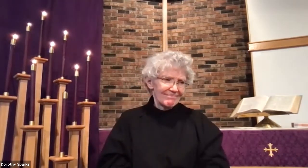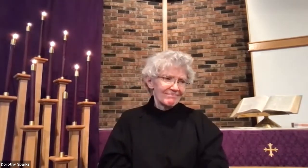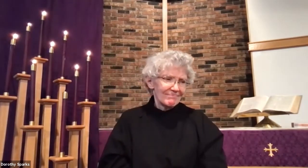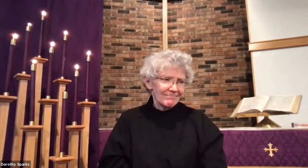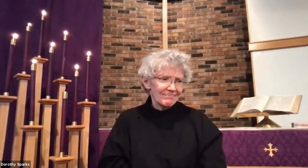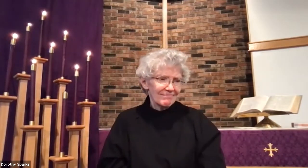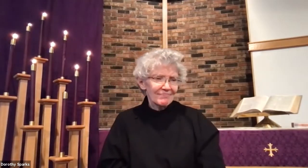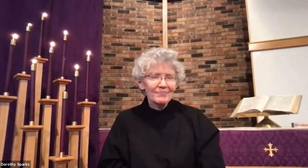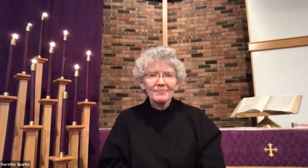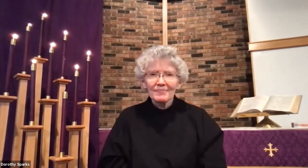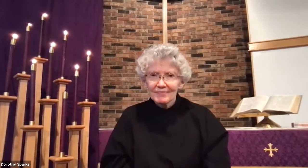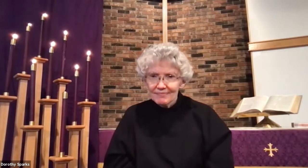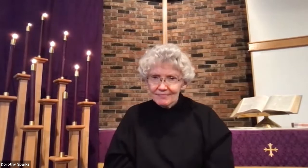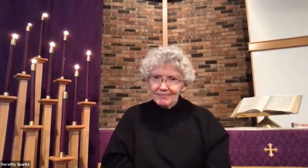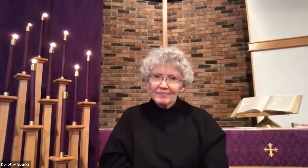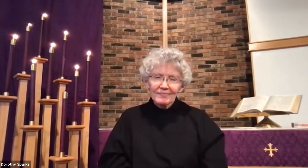Amen.